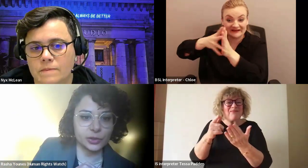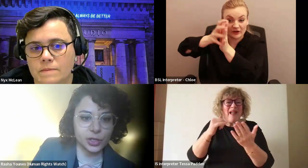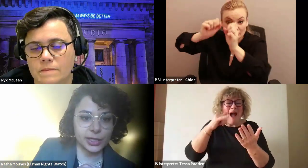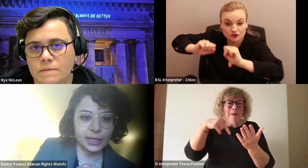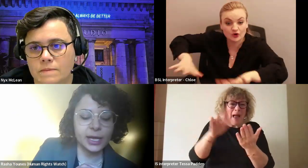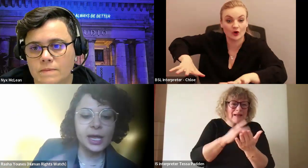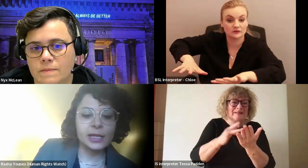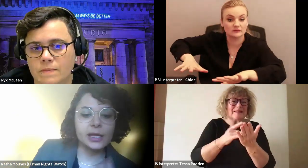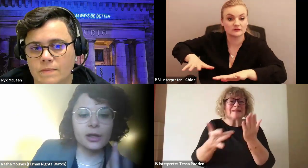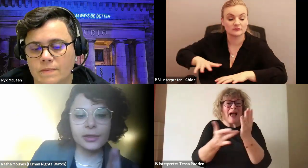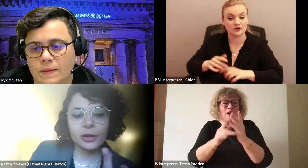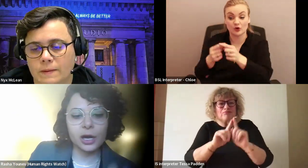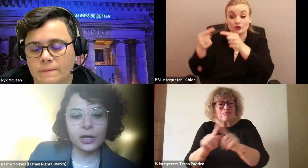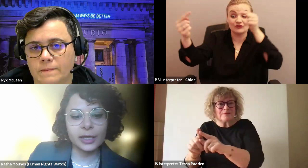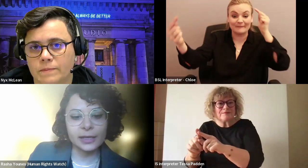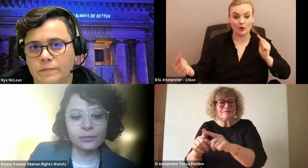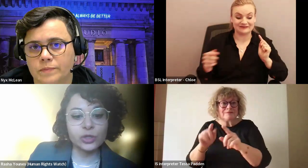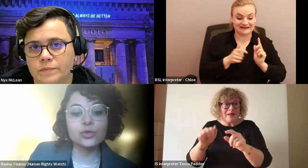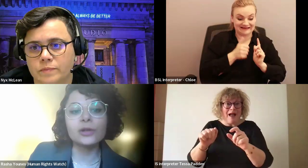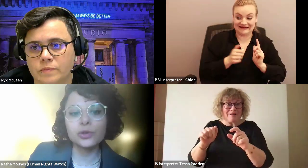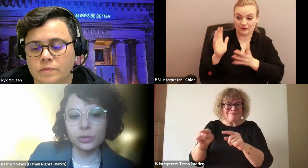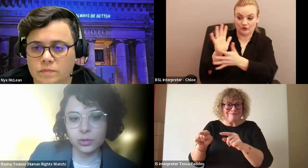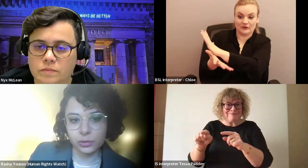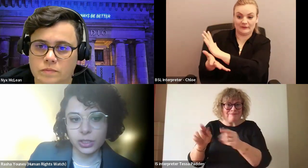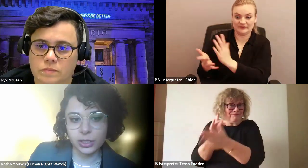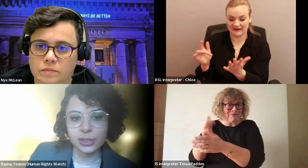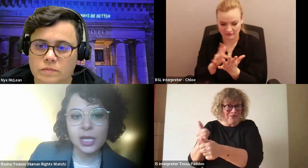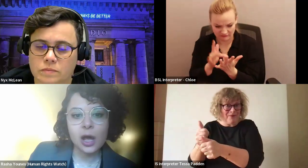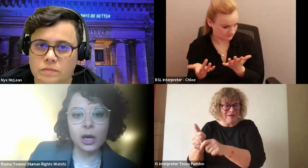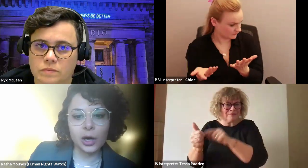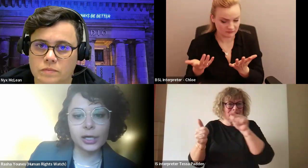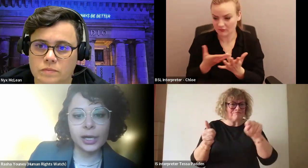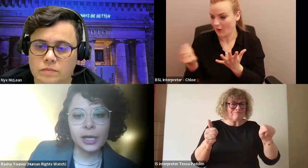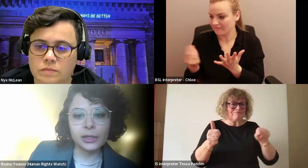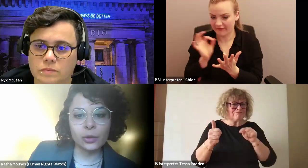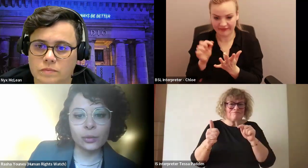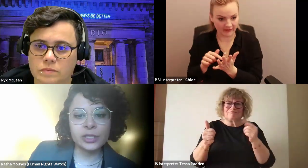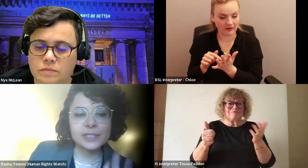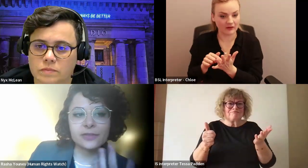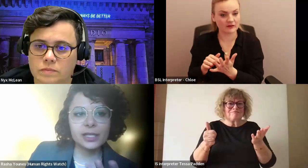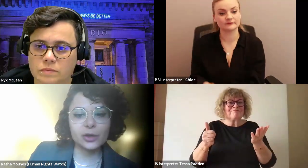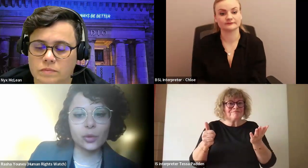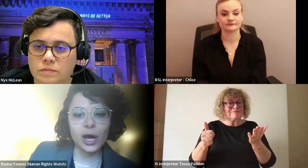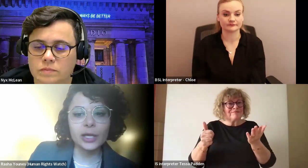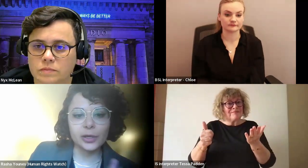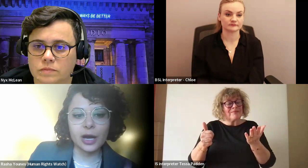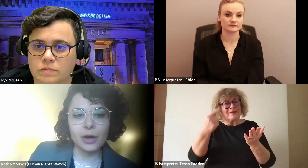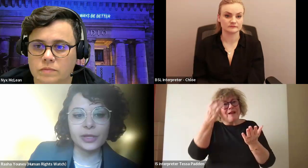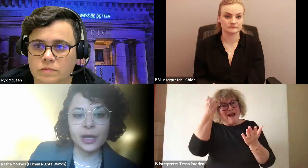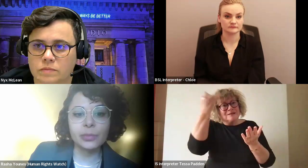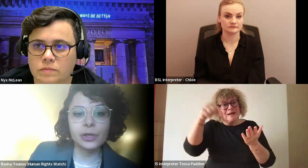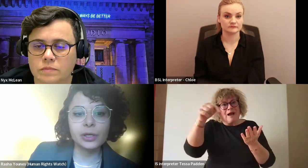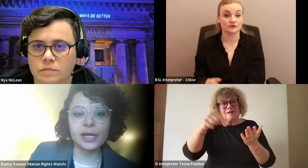of digital targeting. The other kind of more structural solutions are, we specifically